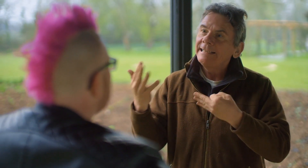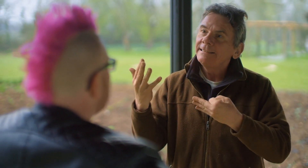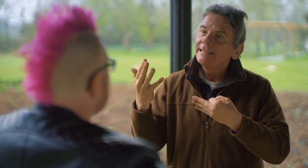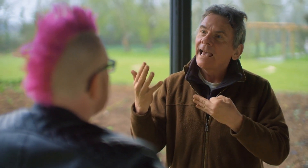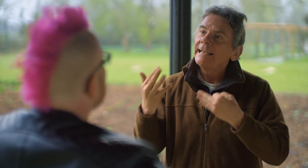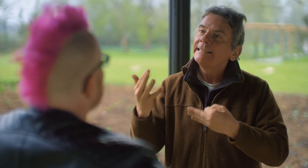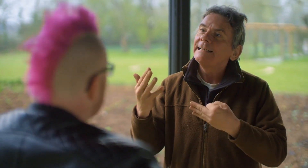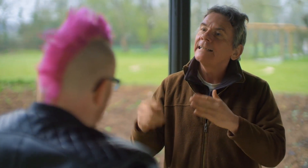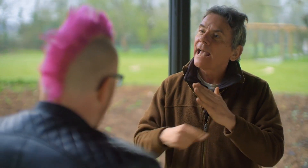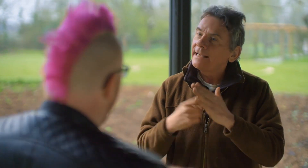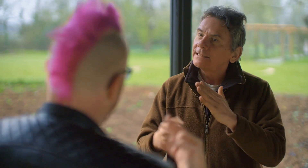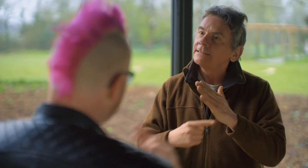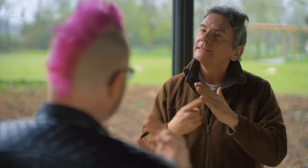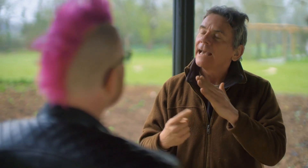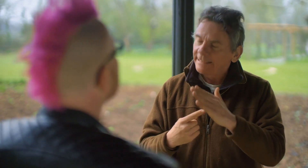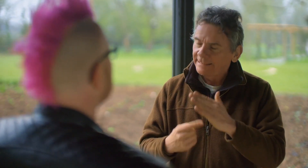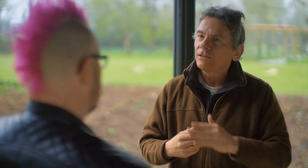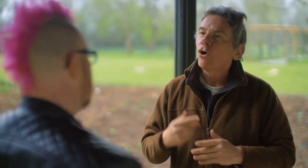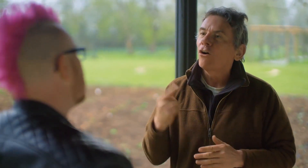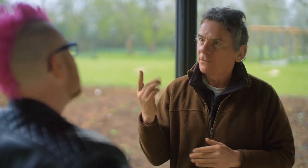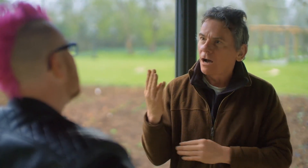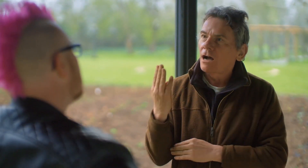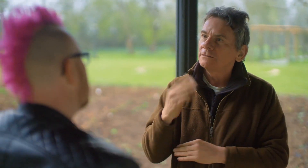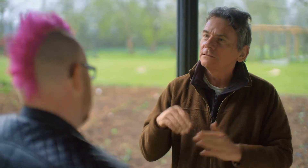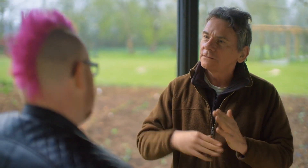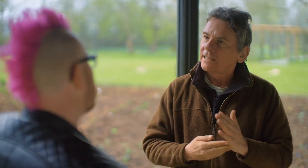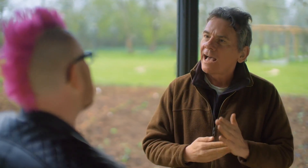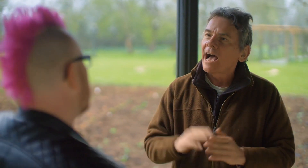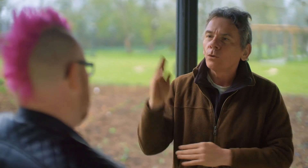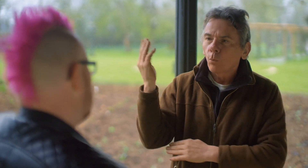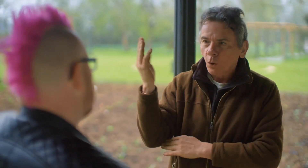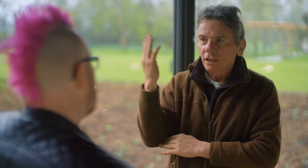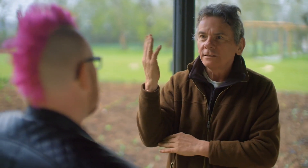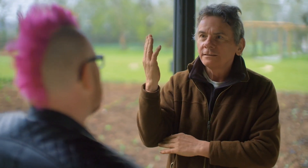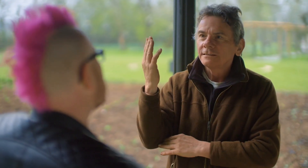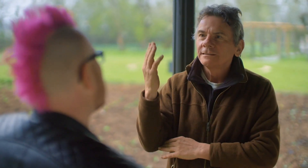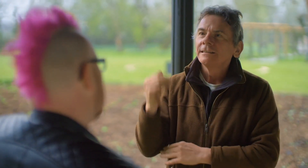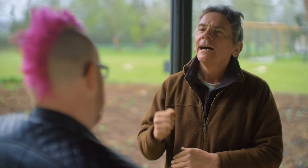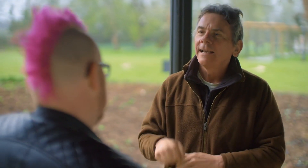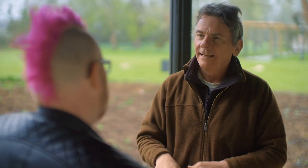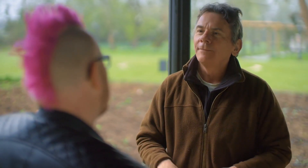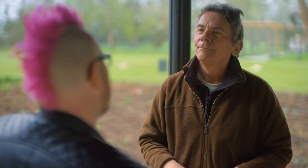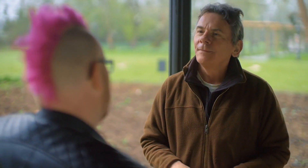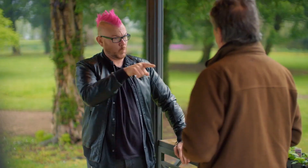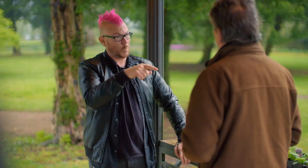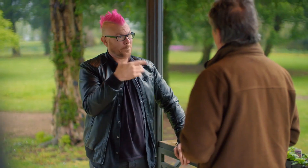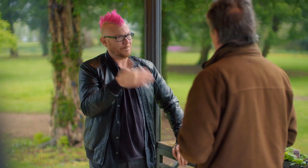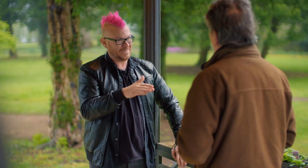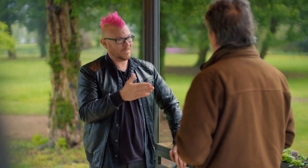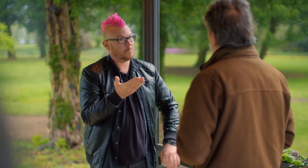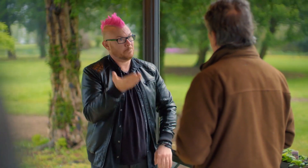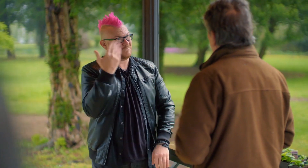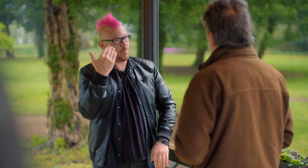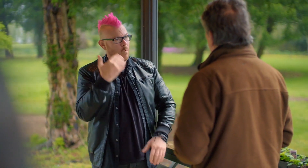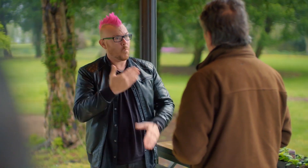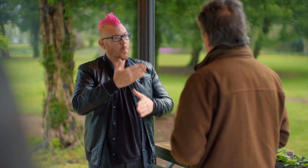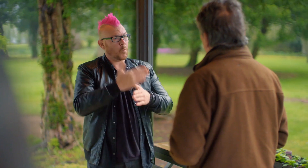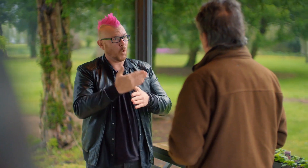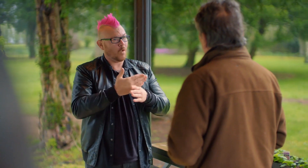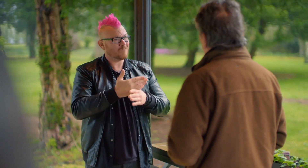18 acres, 18 of garden and woodland here. In the past,